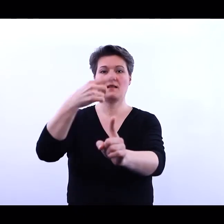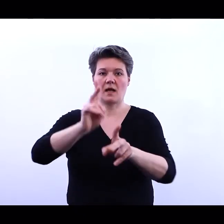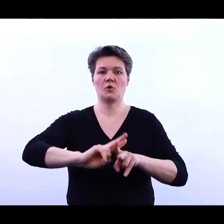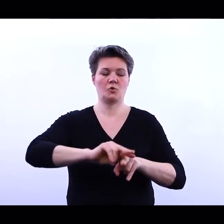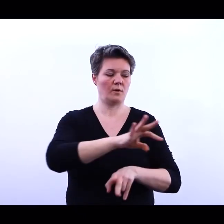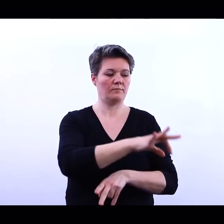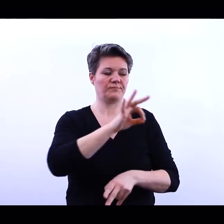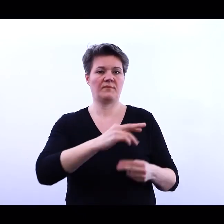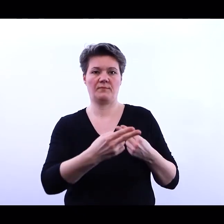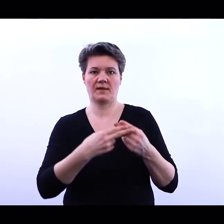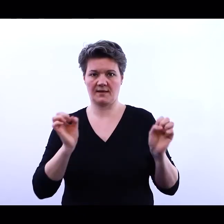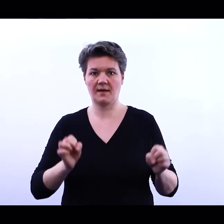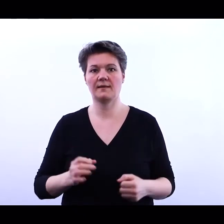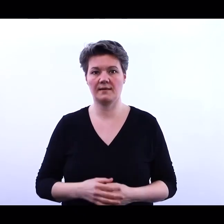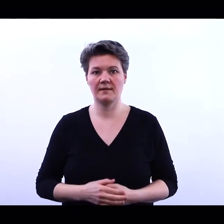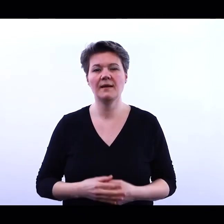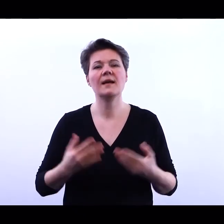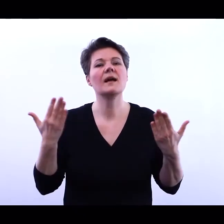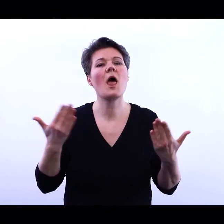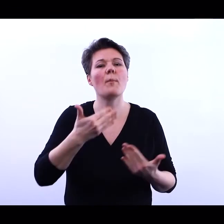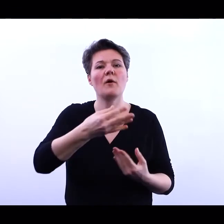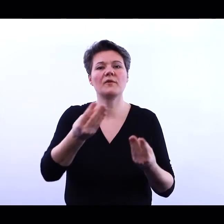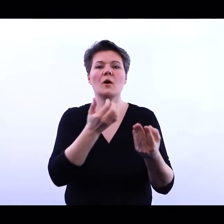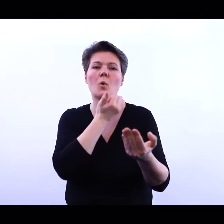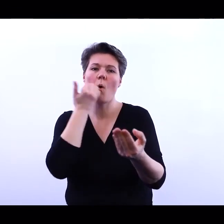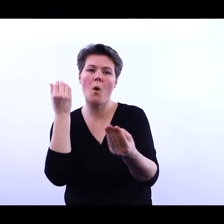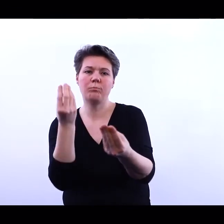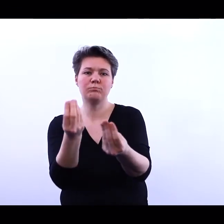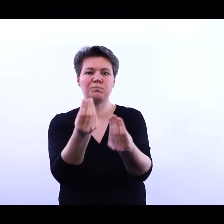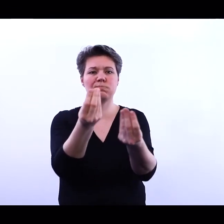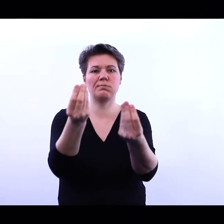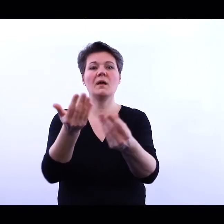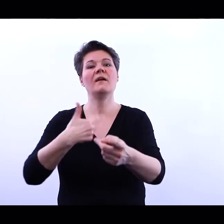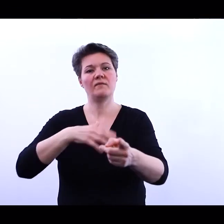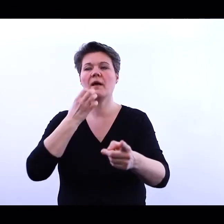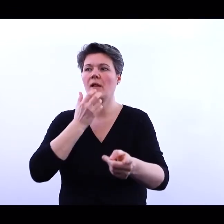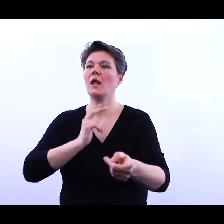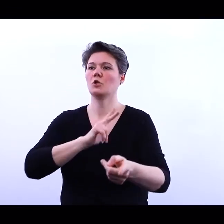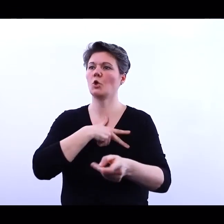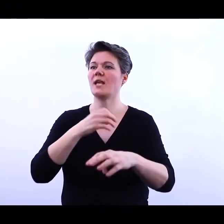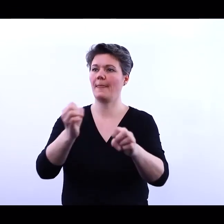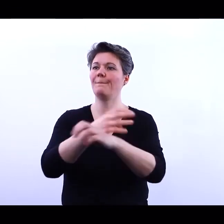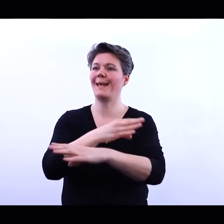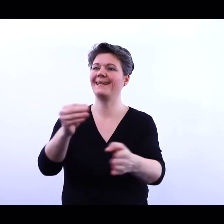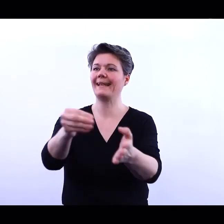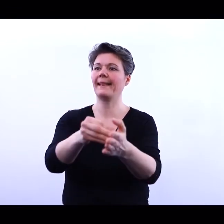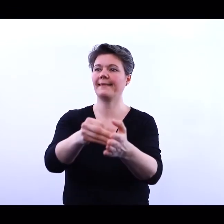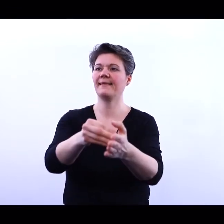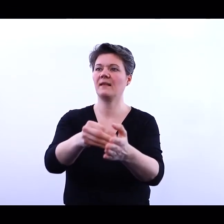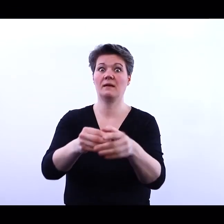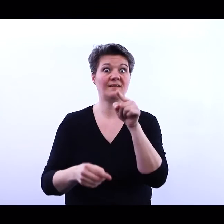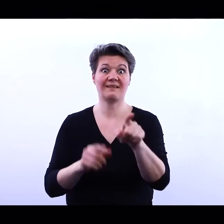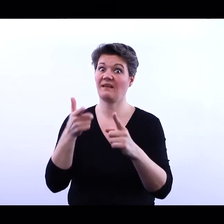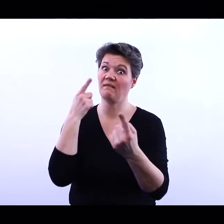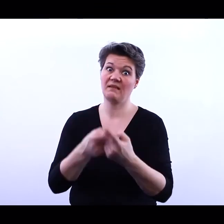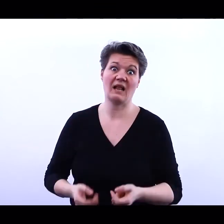of times folks have a sense like we want to be on social media. That's not a goal. That's